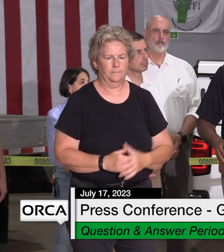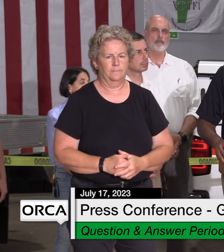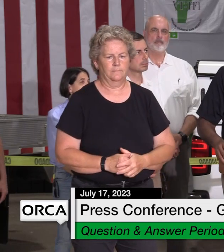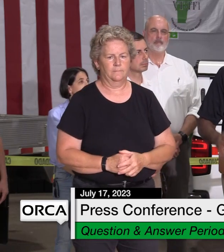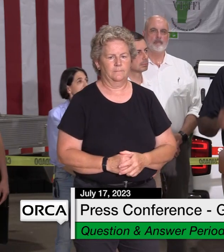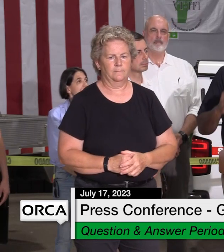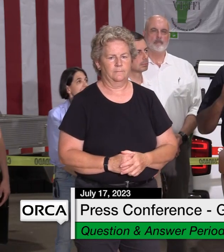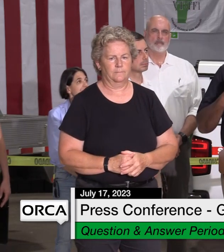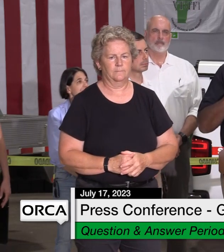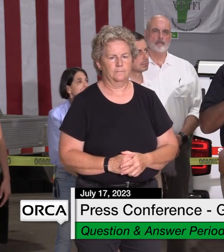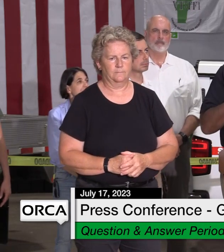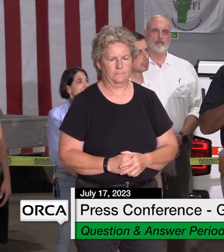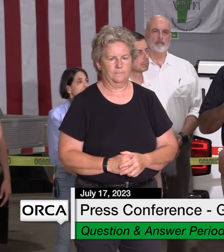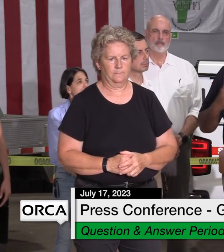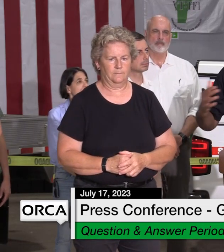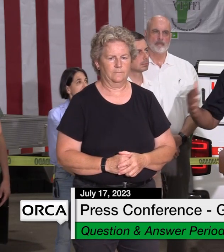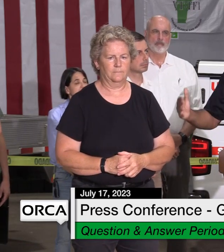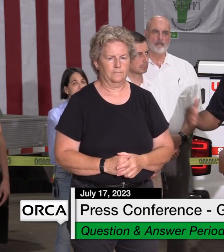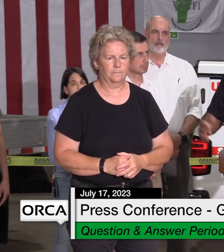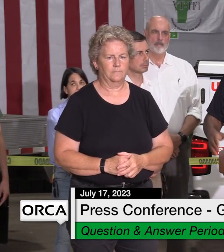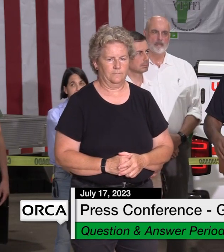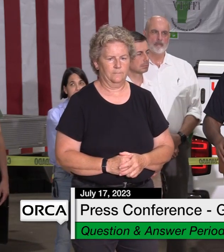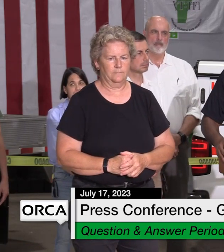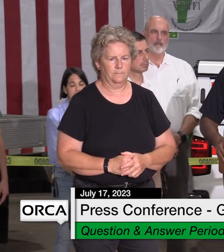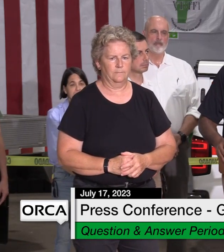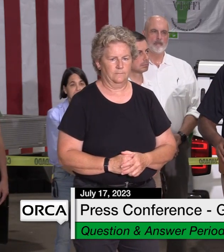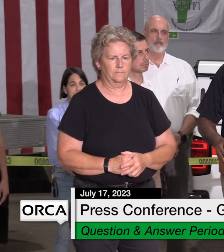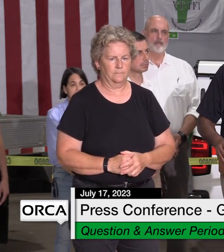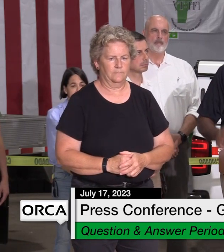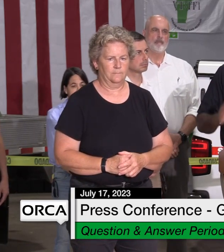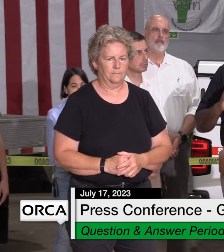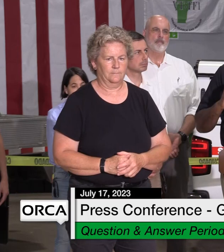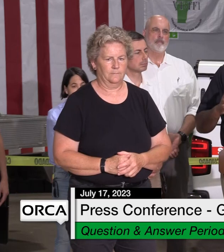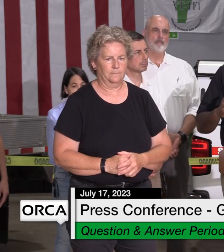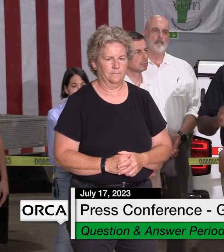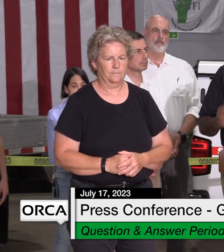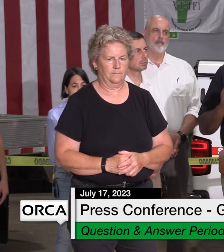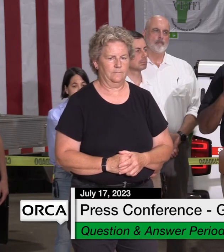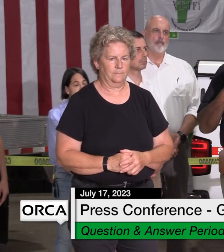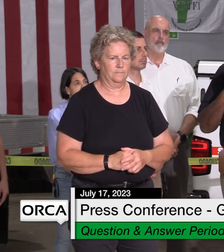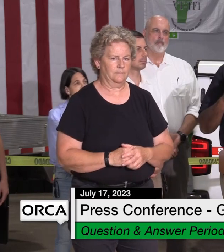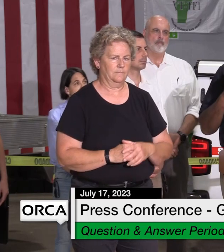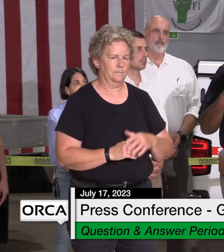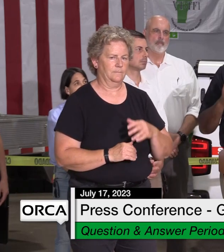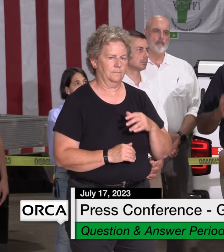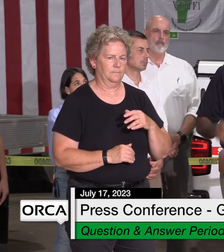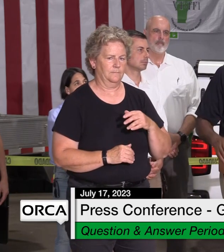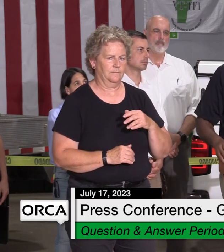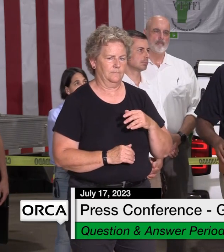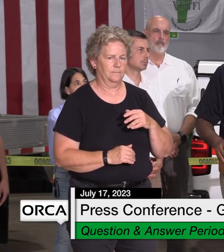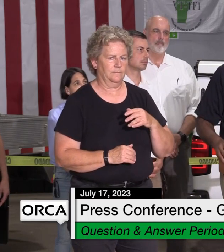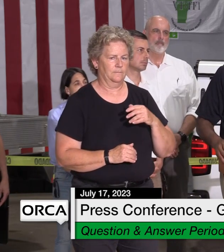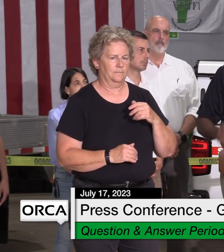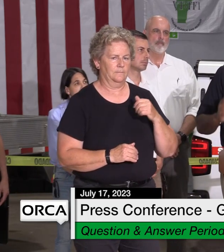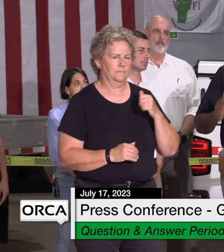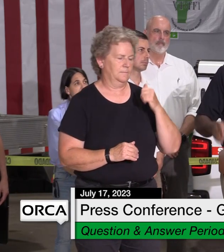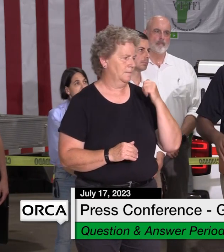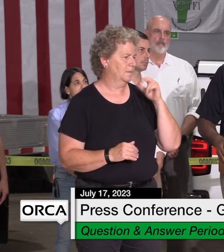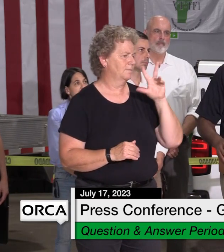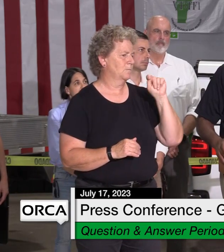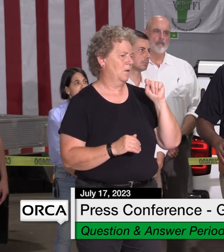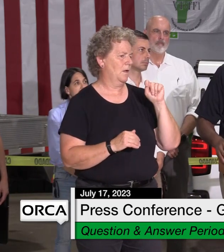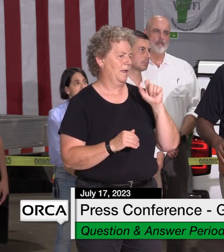is reaching out, working closely with V-Trans to find out where those folks are. If there are local communities that need help, we